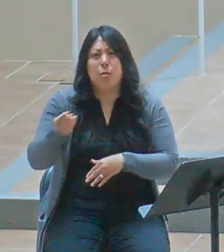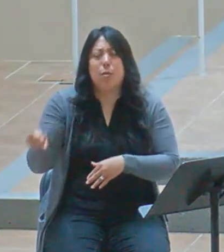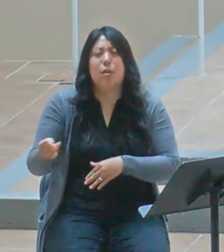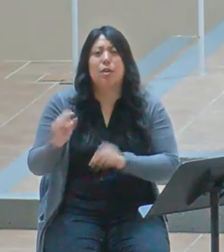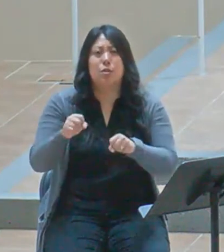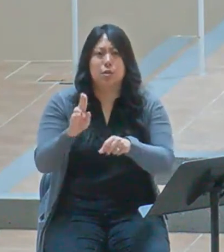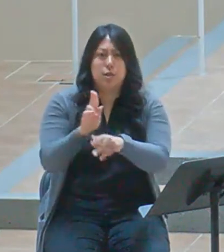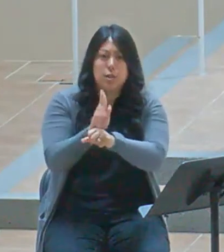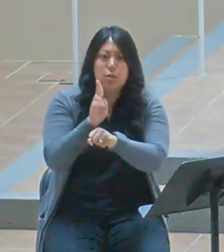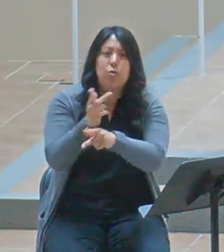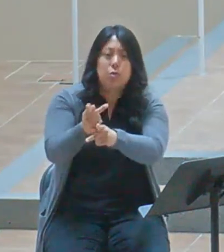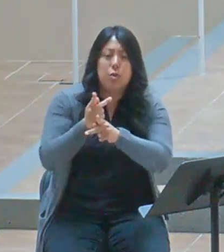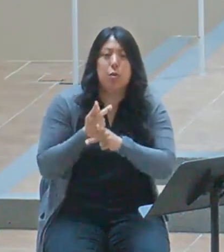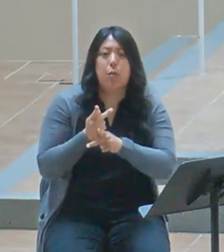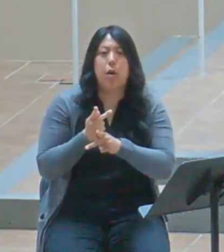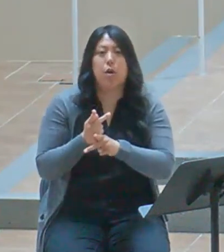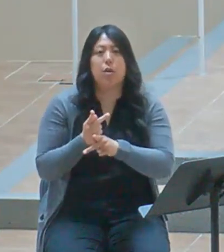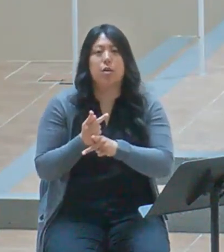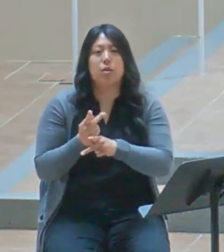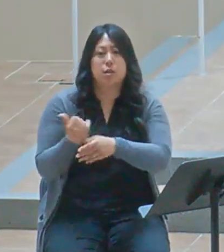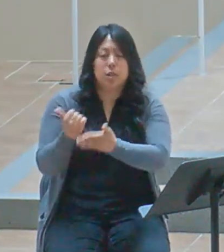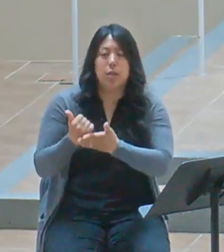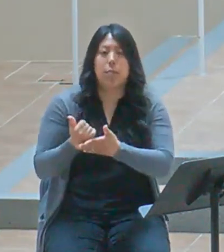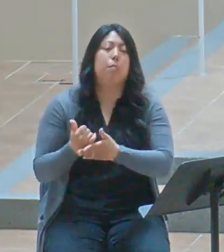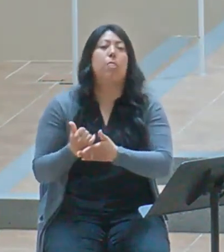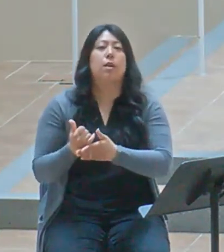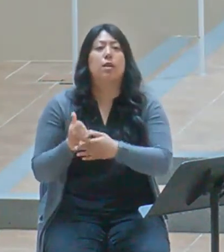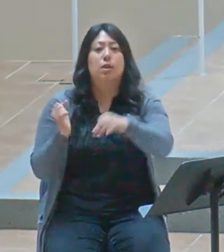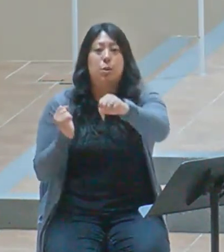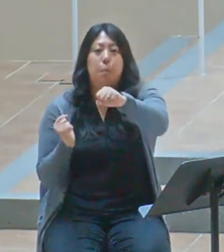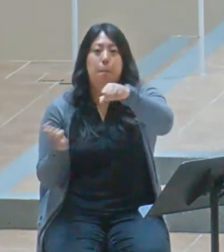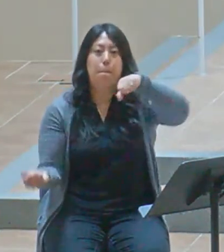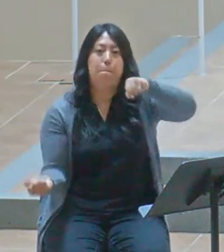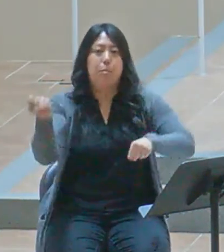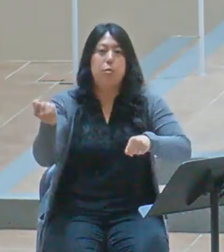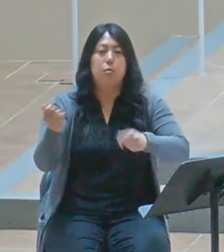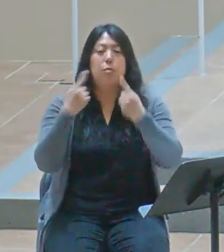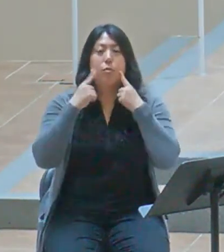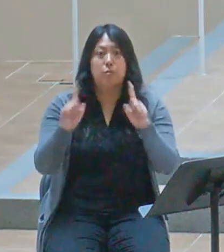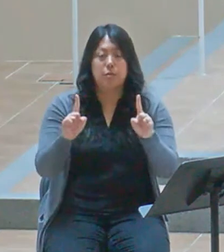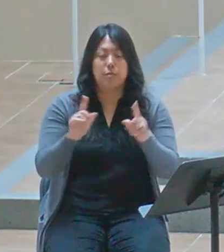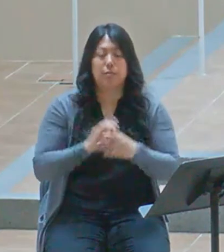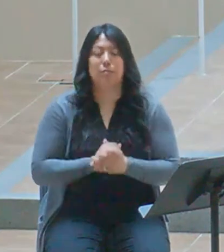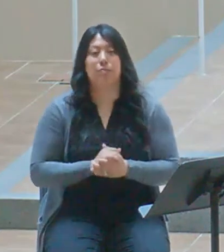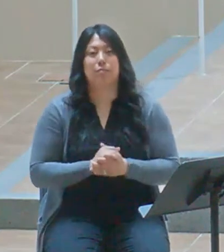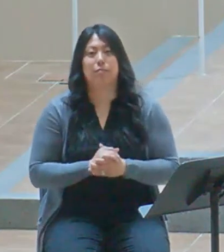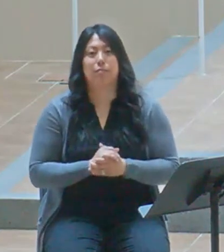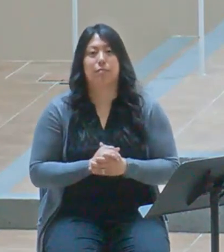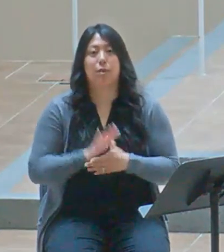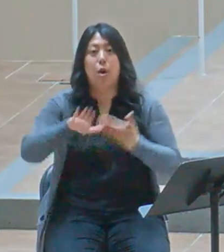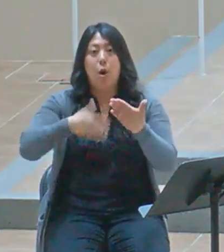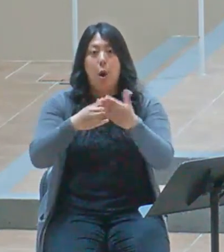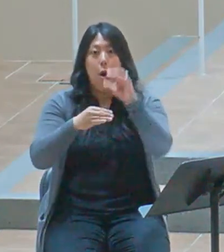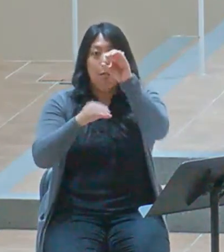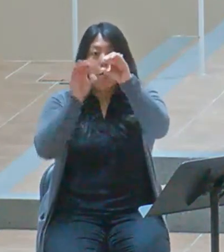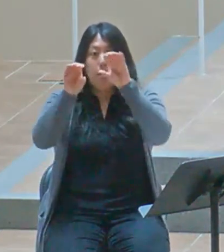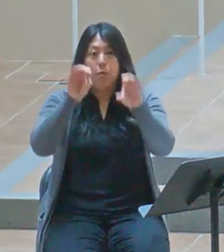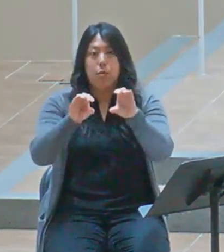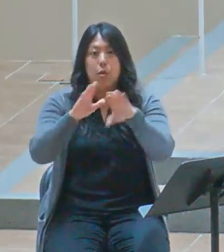in, grab a piece of pipe, give me some leverage, and I get the lug nuts loosened up. All the lug nuts are